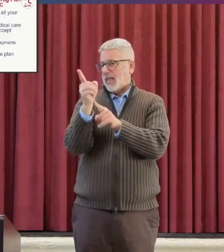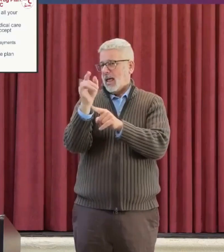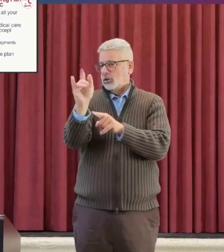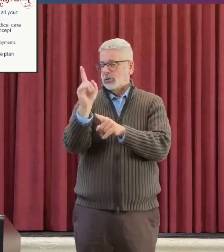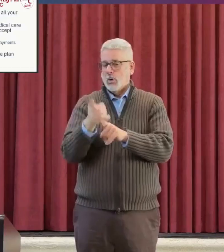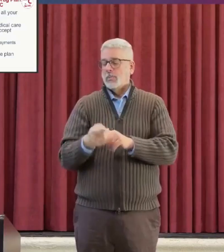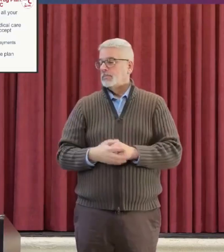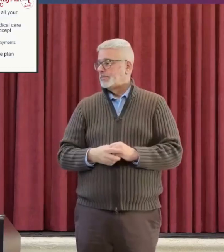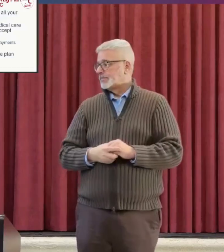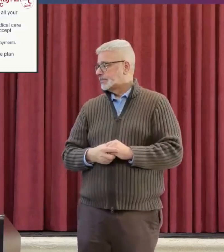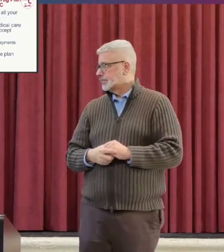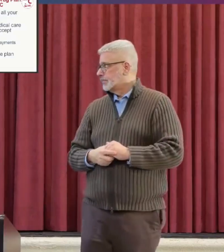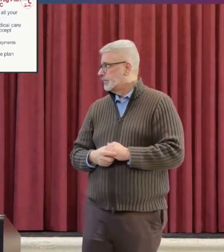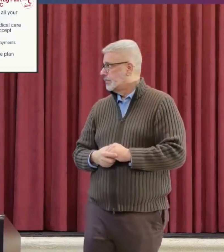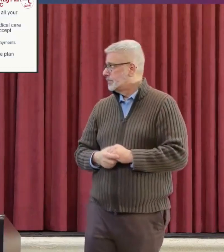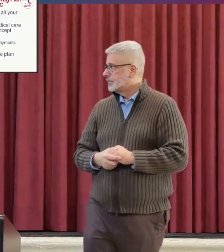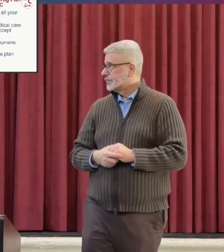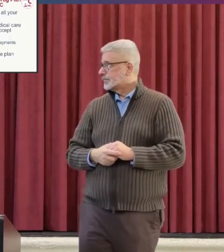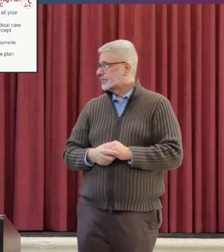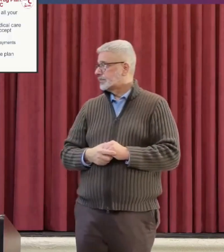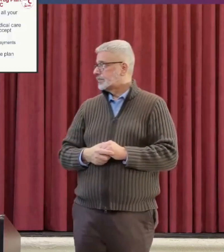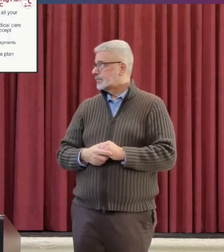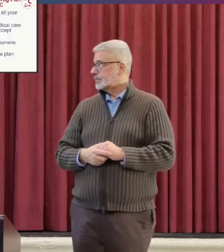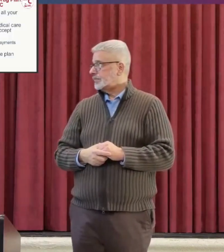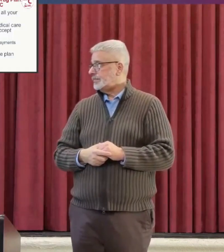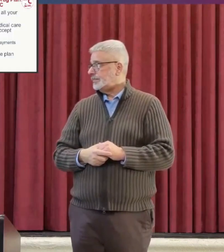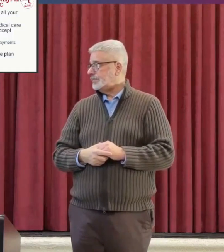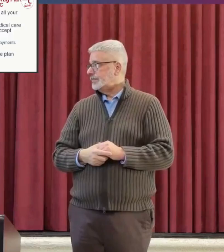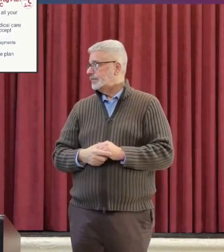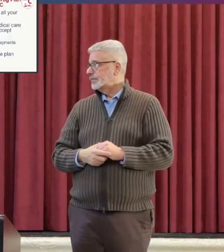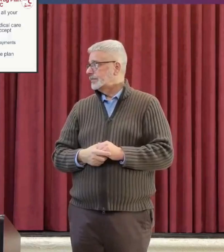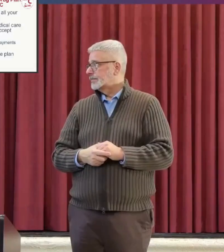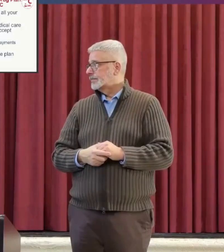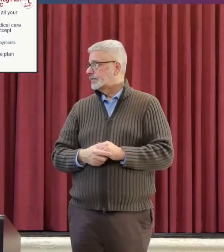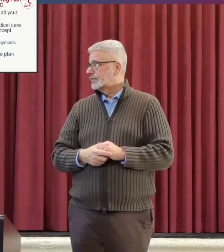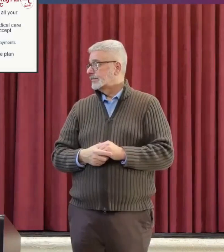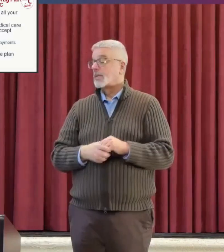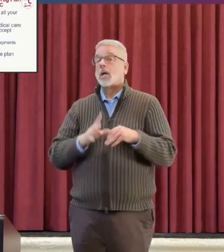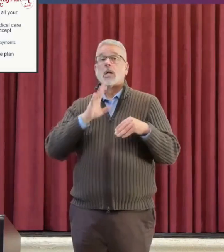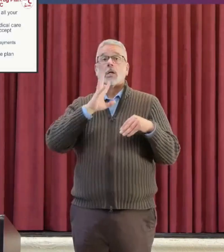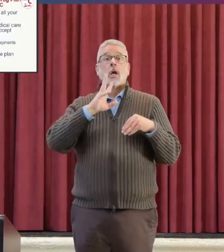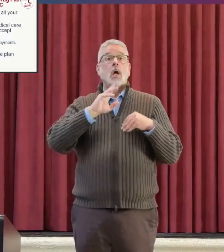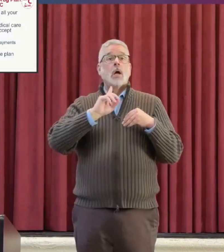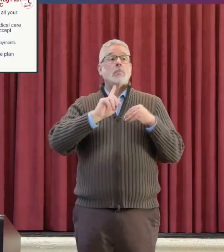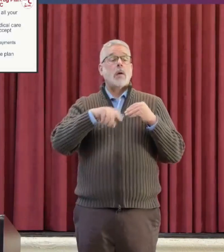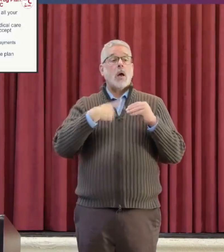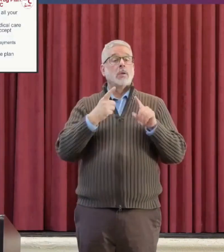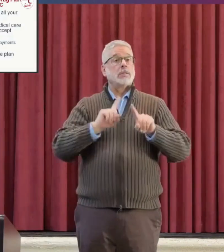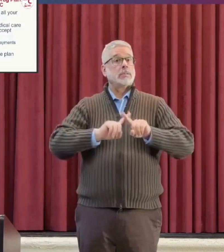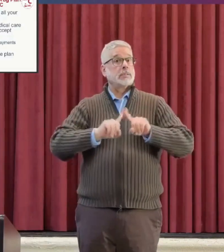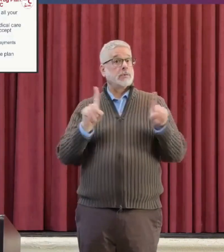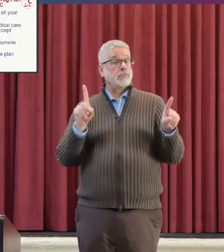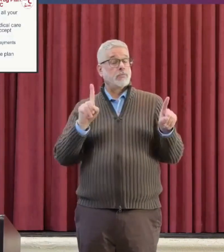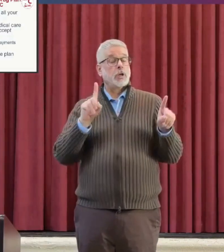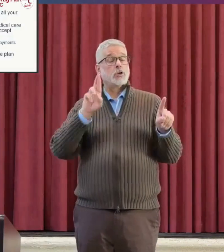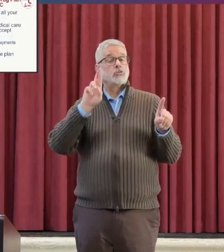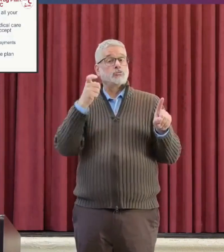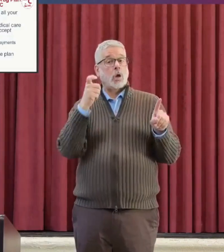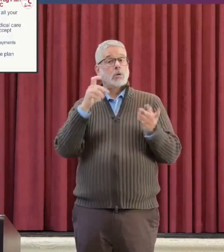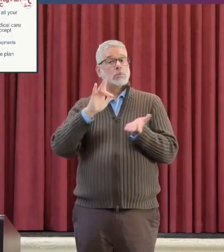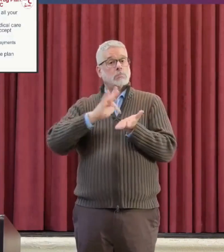while. Okay. All right. So we talked about different drug